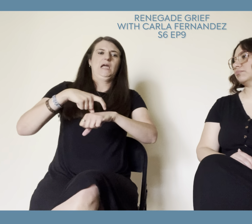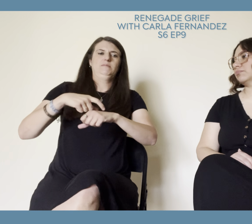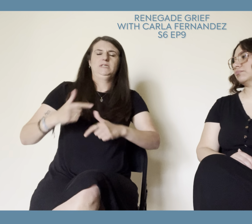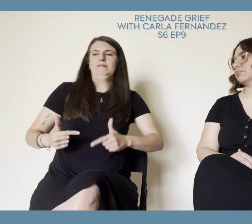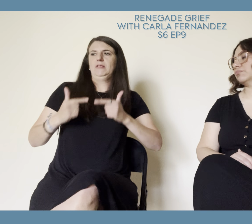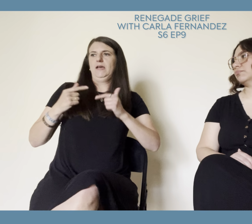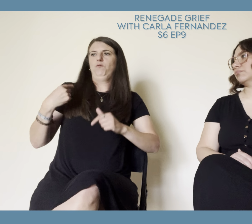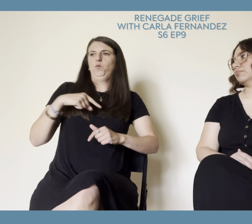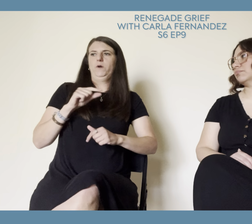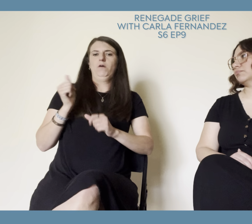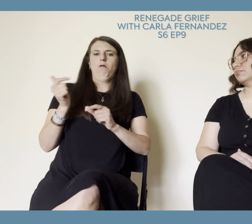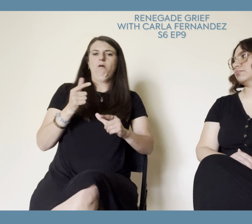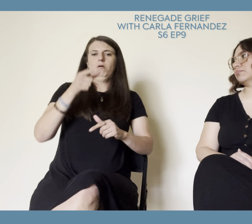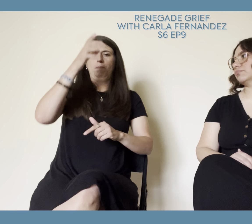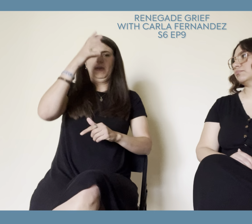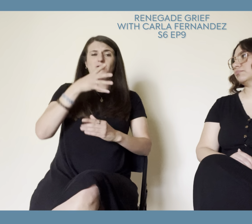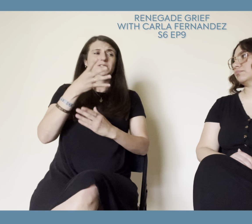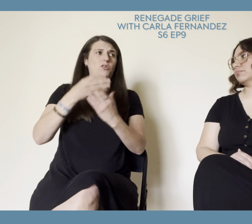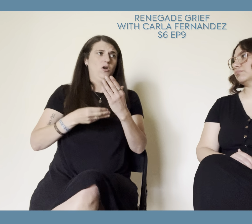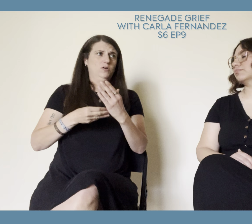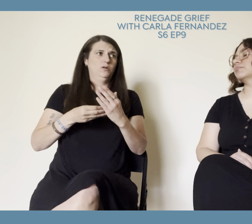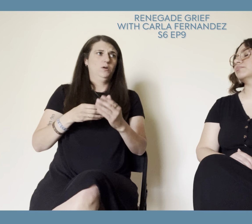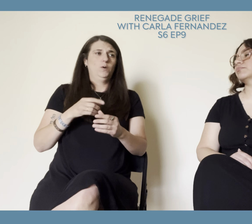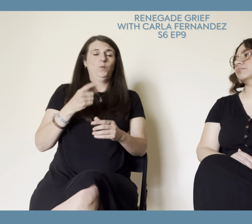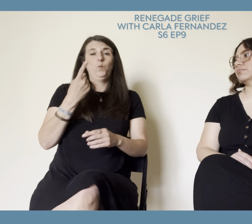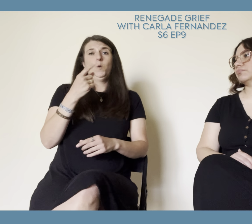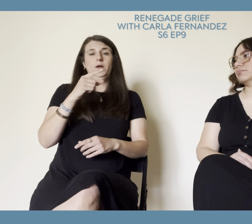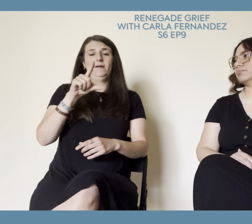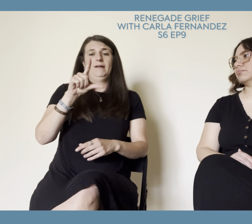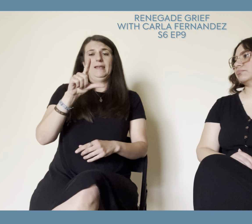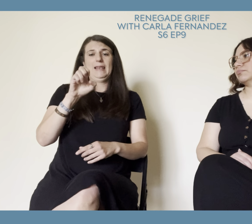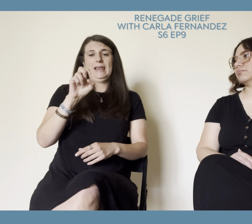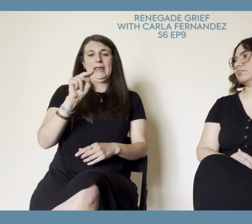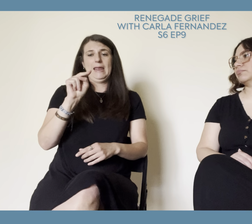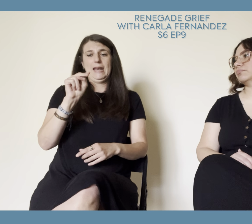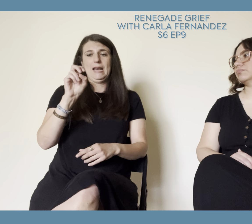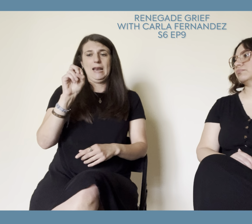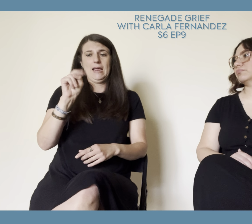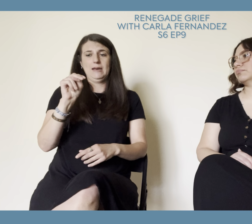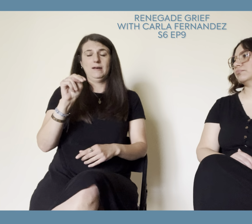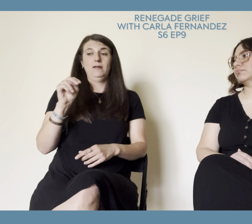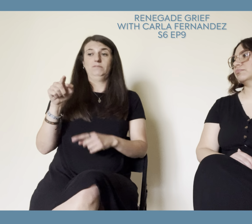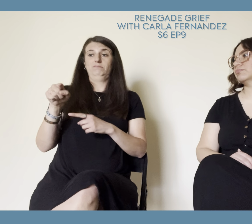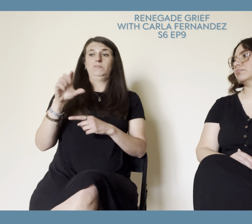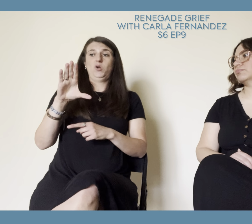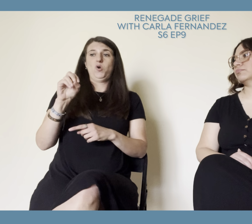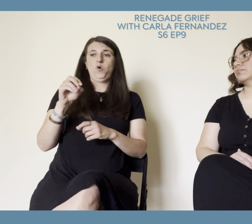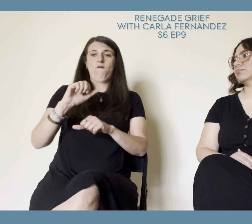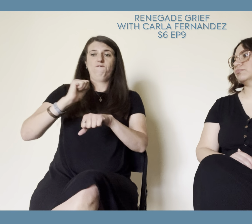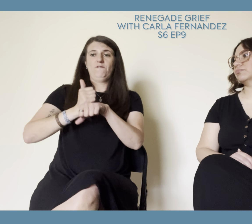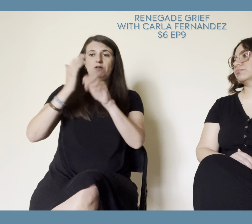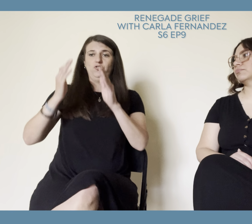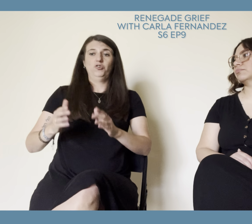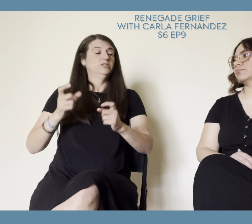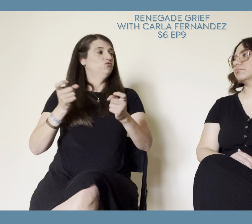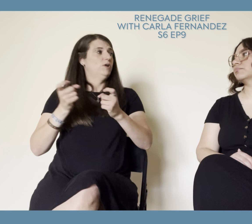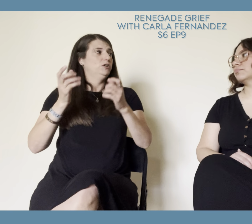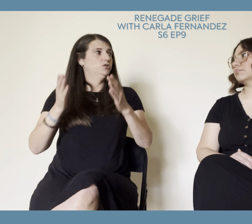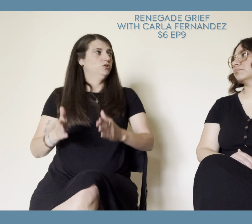parent. One of them was Lennon Flowers, who would become my co-founder and our executive director and really grow the dinner party into this